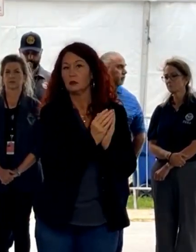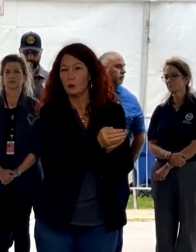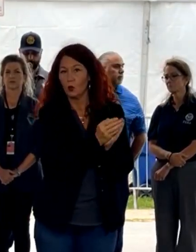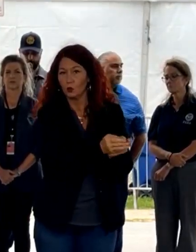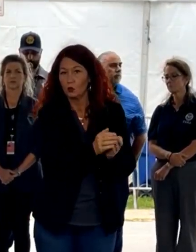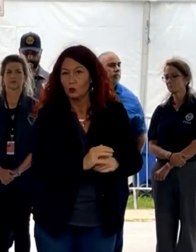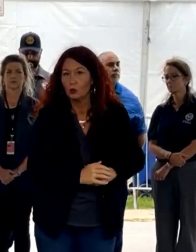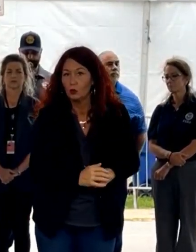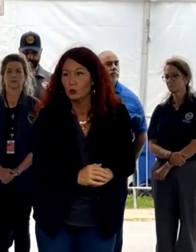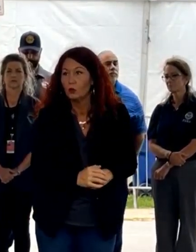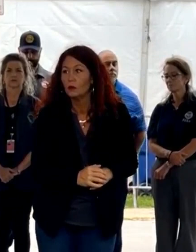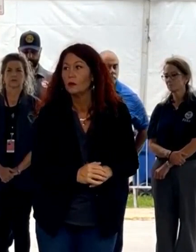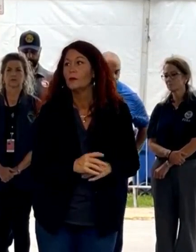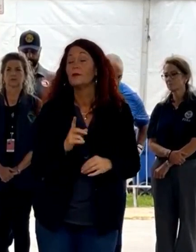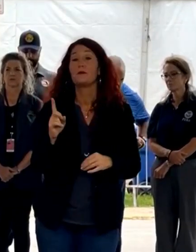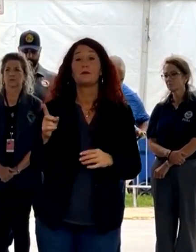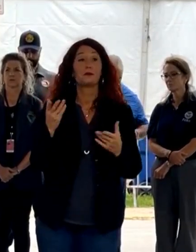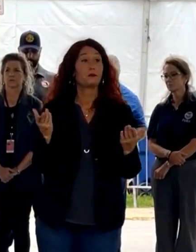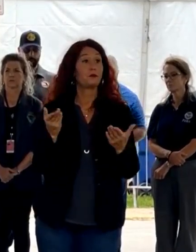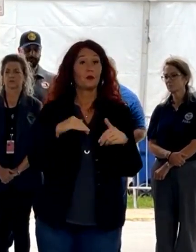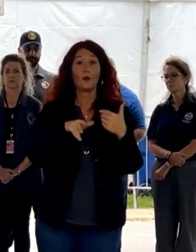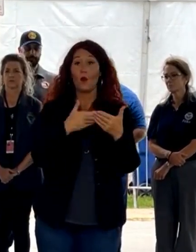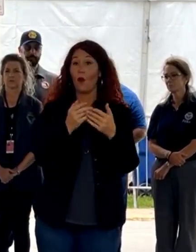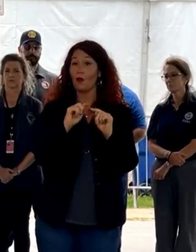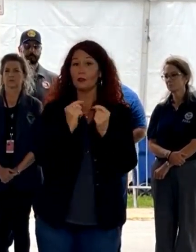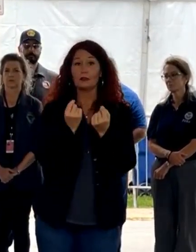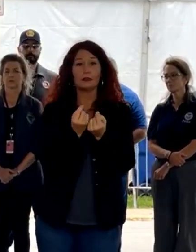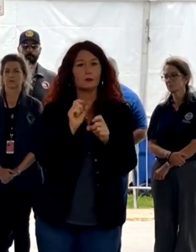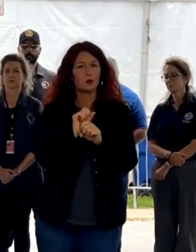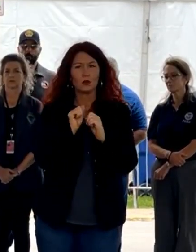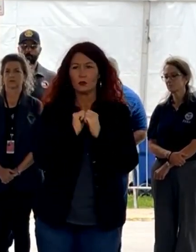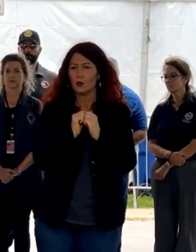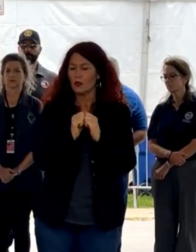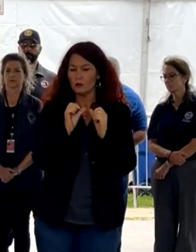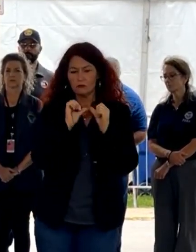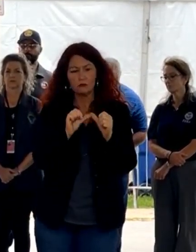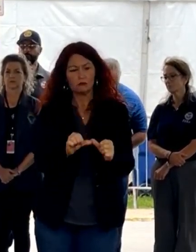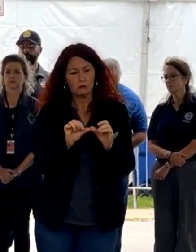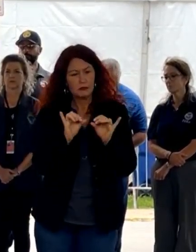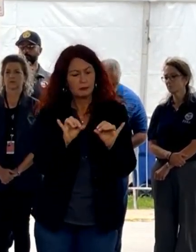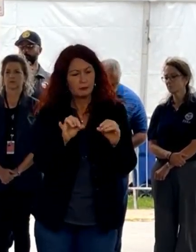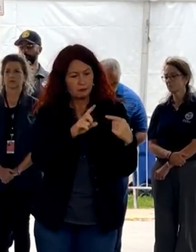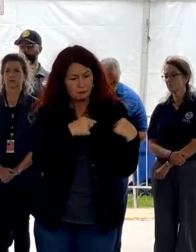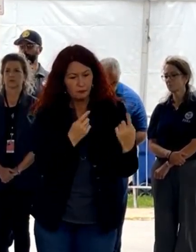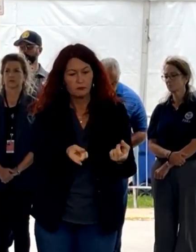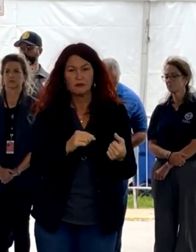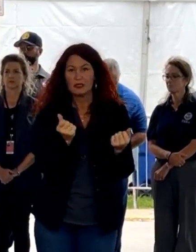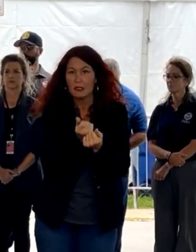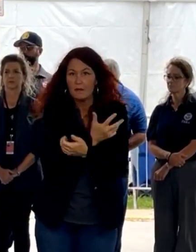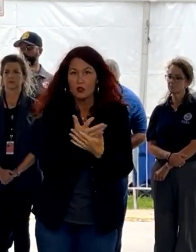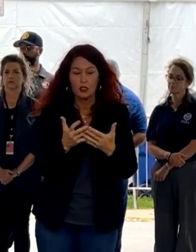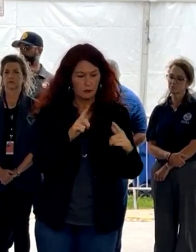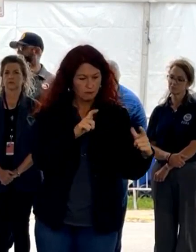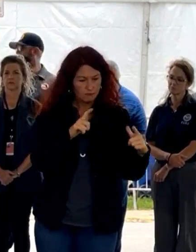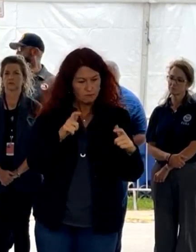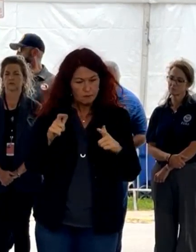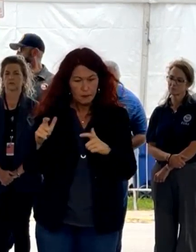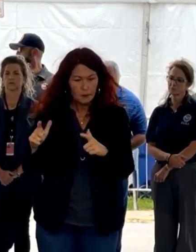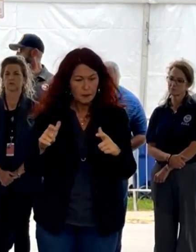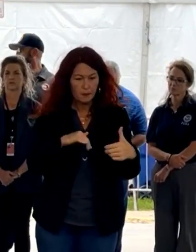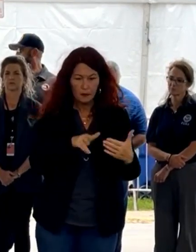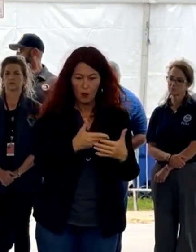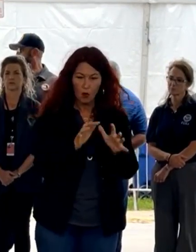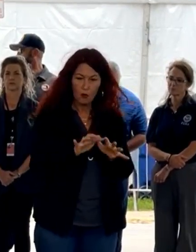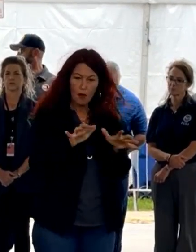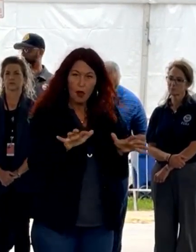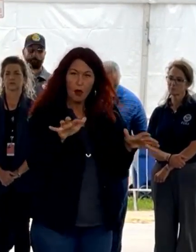teams are extremely well coordinated. They're capturing all possible insights from the debris, and all evidence is being properly